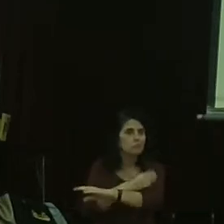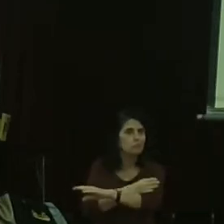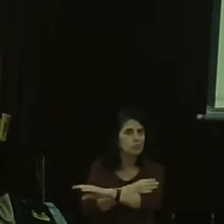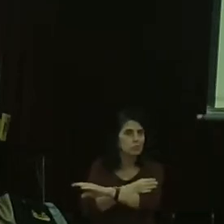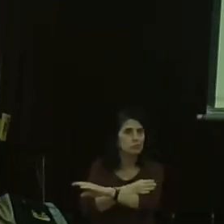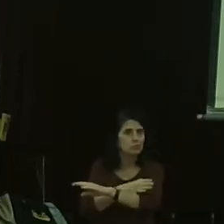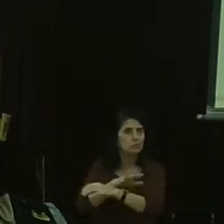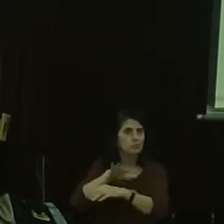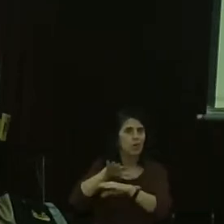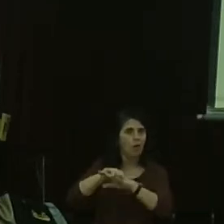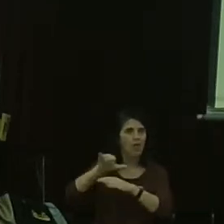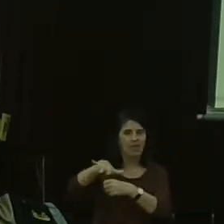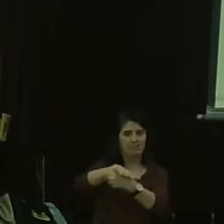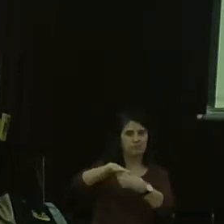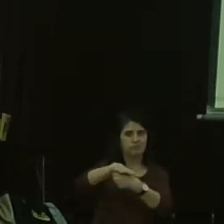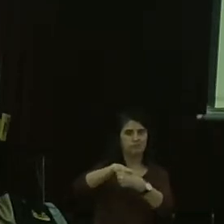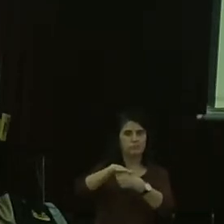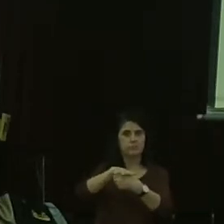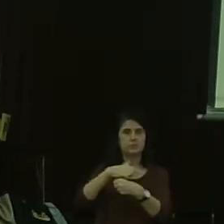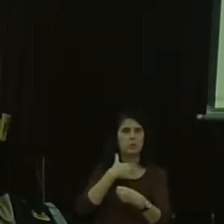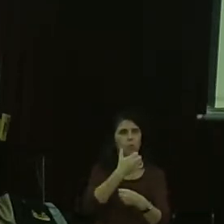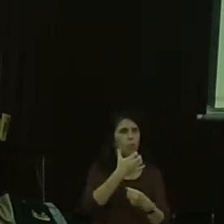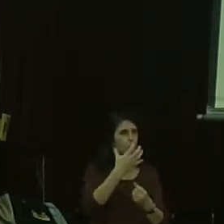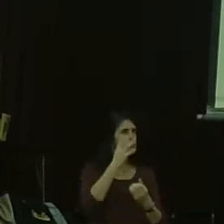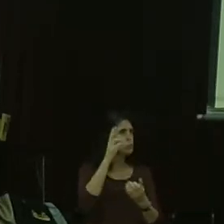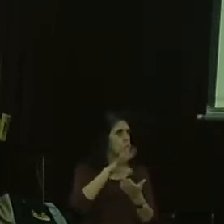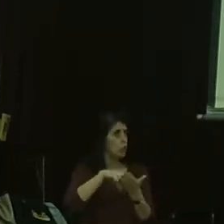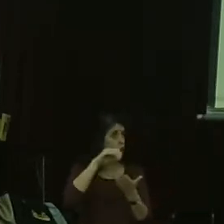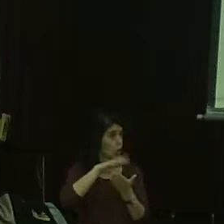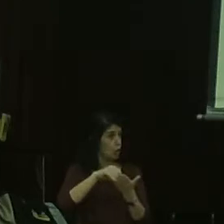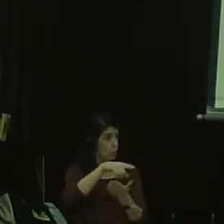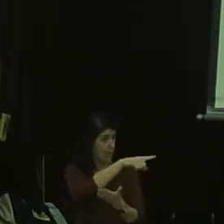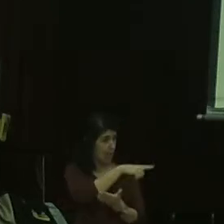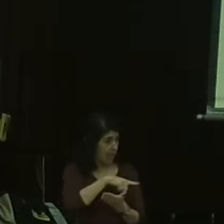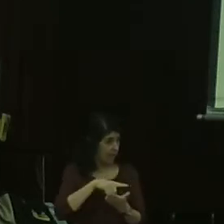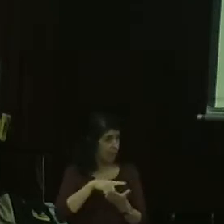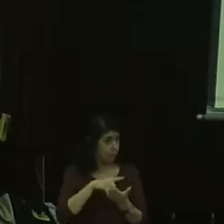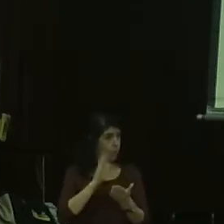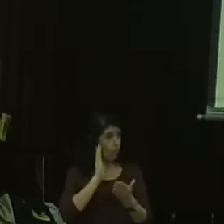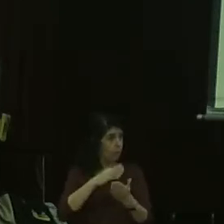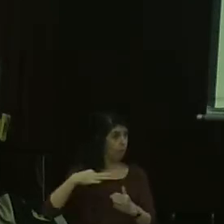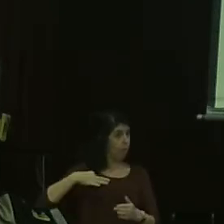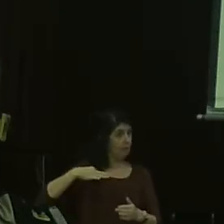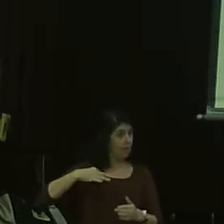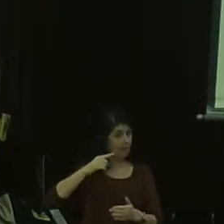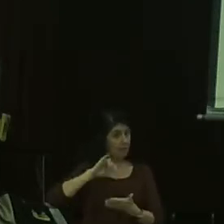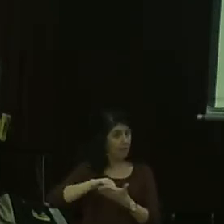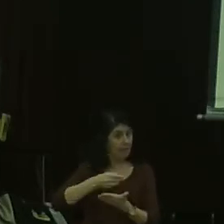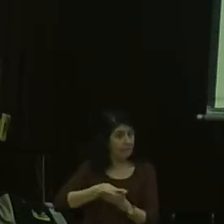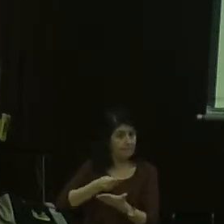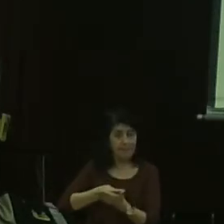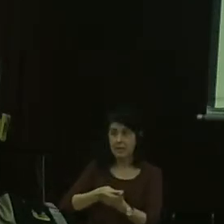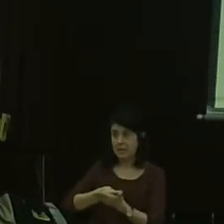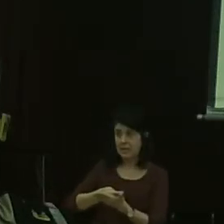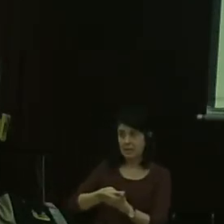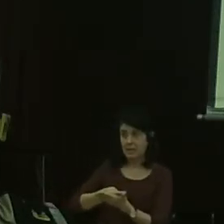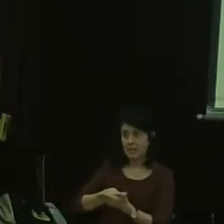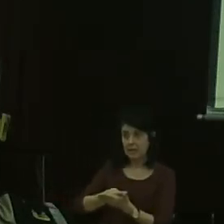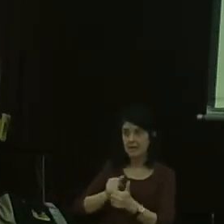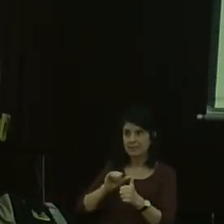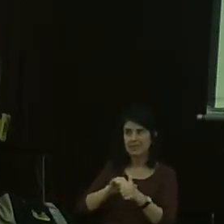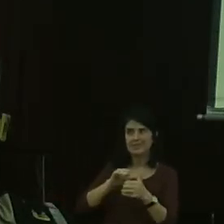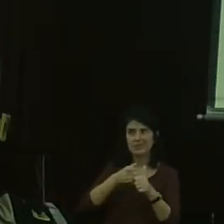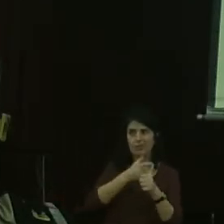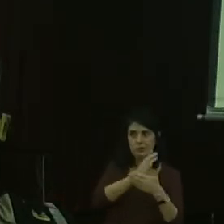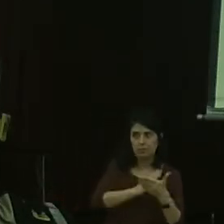complete corridor. And so I'd love to hear more information about if the city has any intention on acting on that grant. That's the first part of that question. And the second part